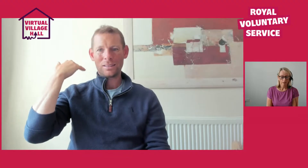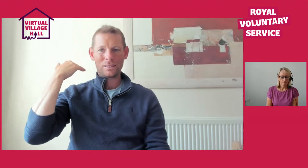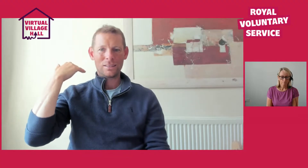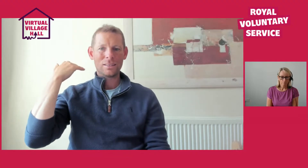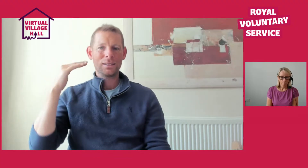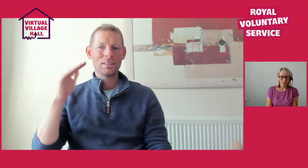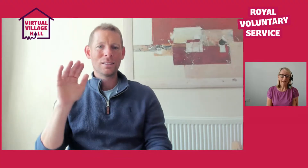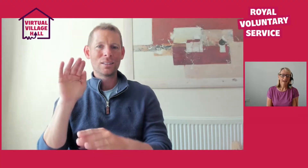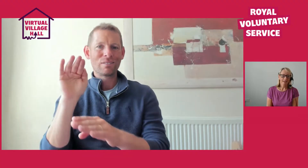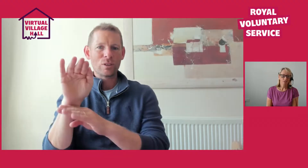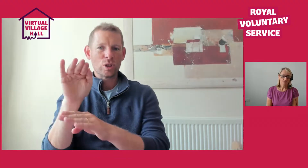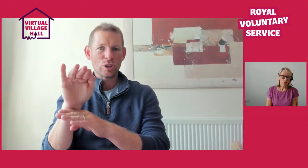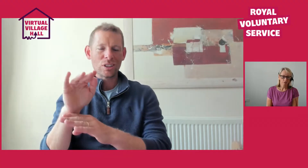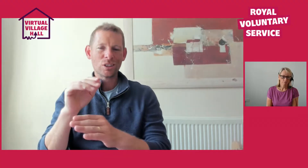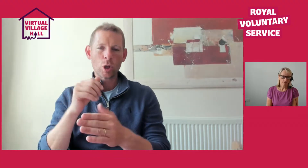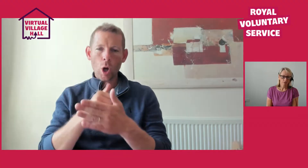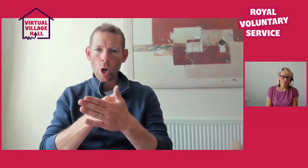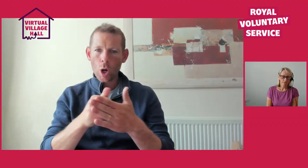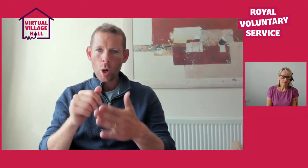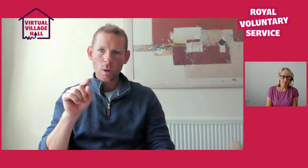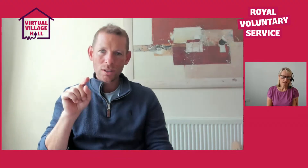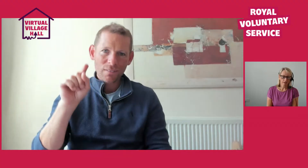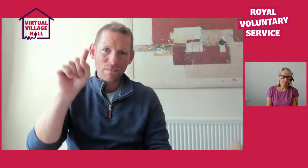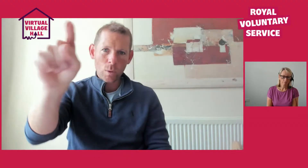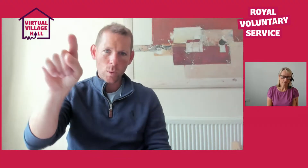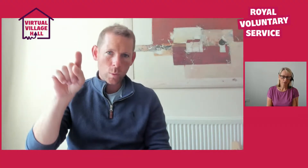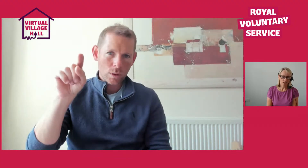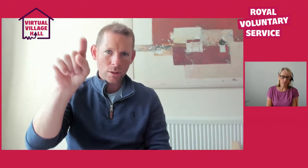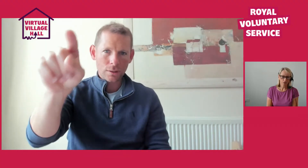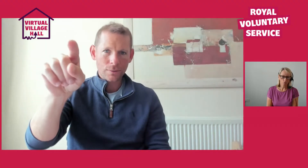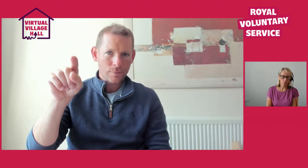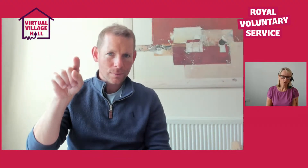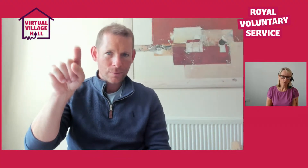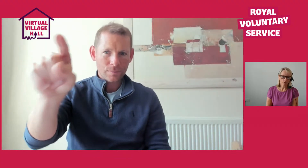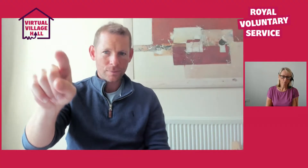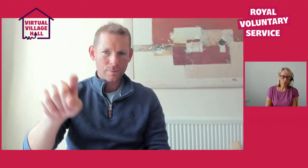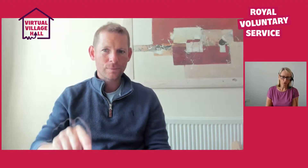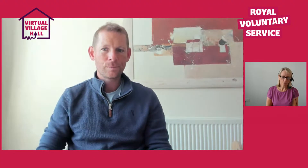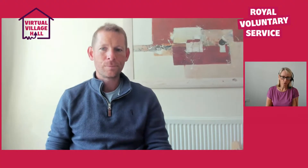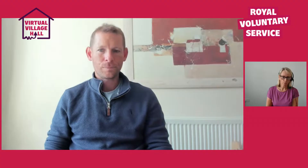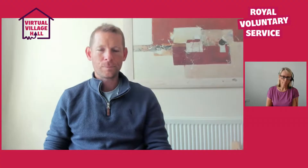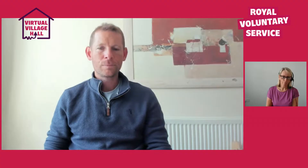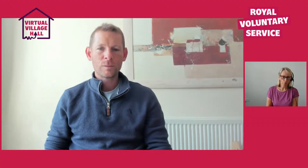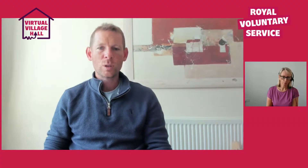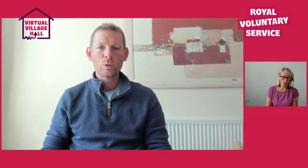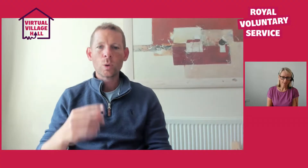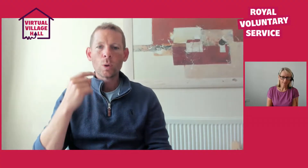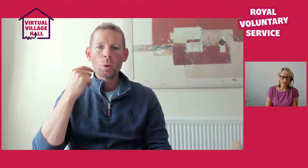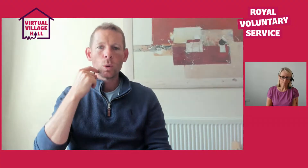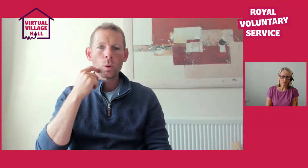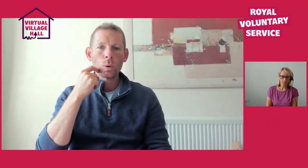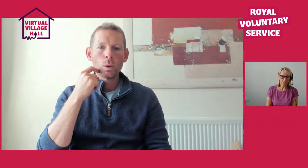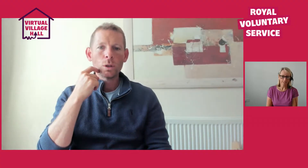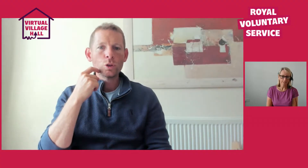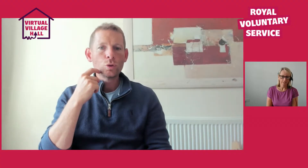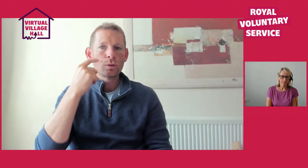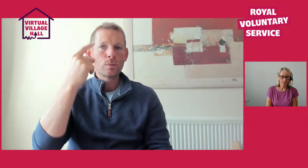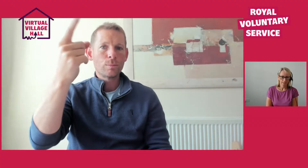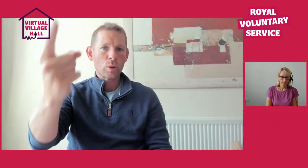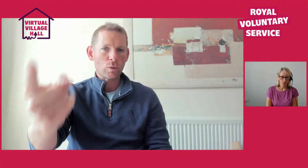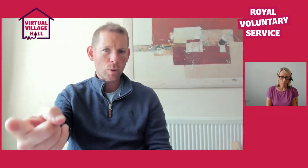going behind you because it's finished and over, where the future is going forward, hasn't happened